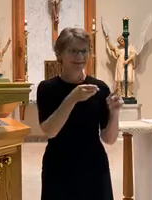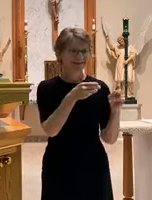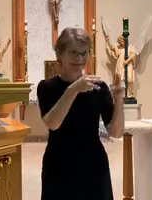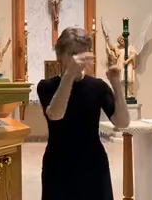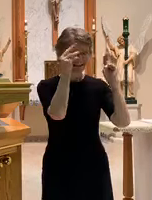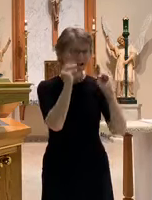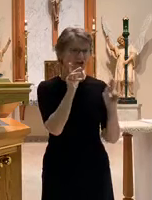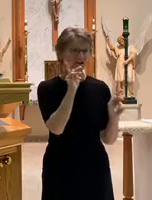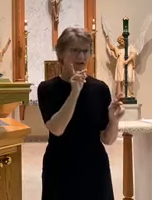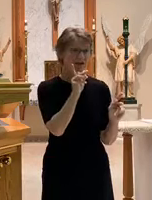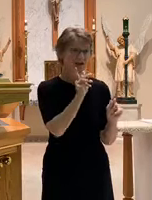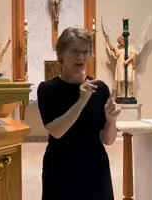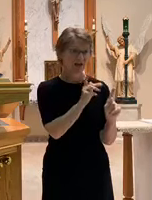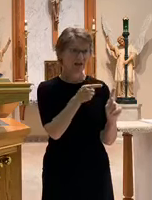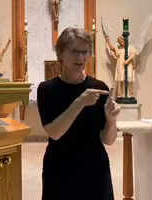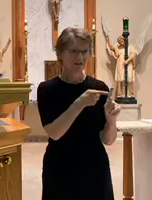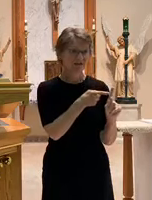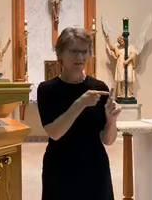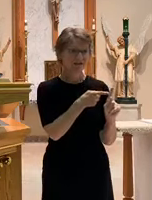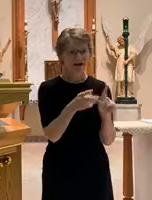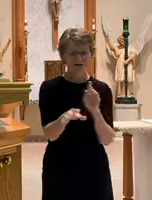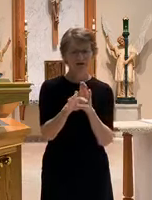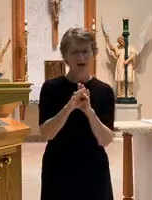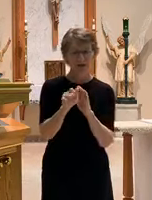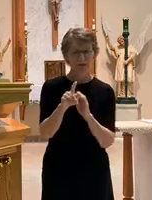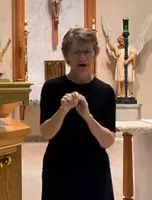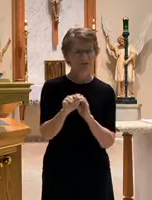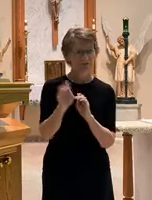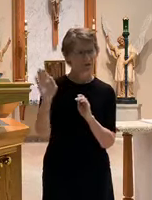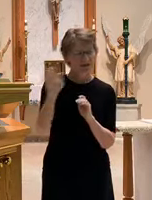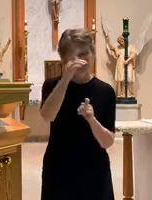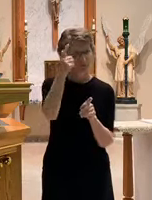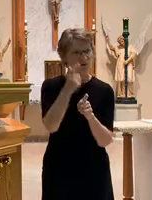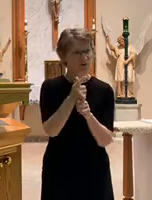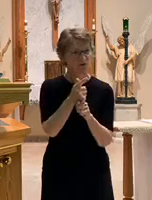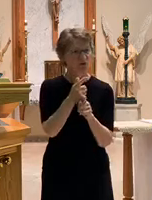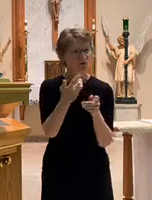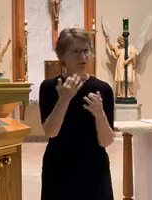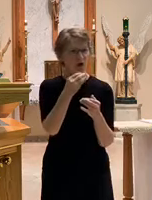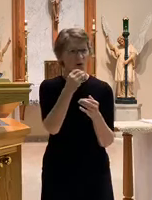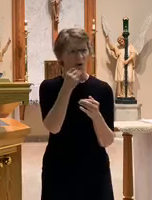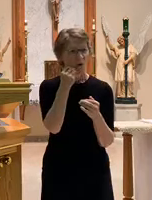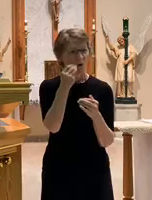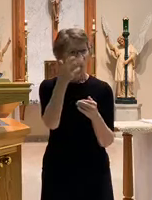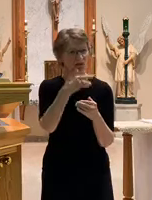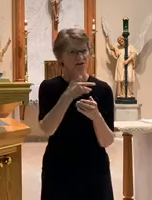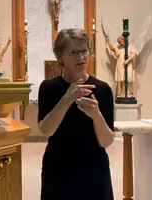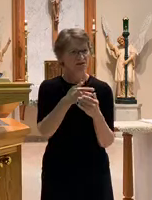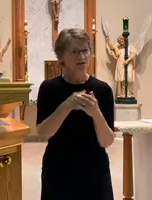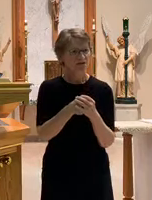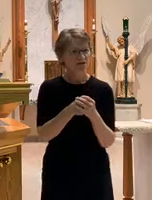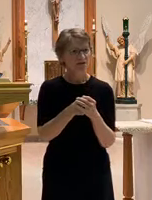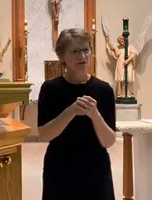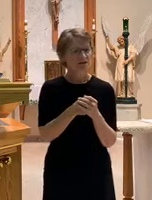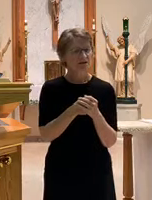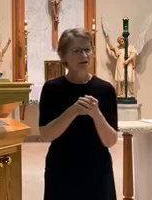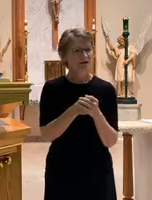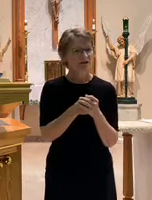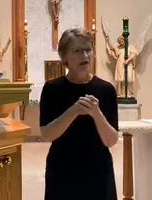apartment. So I'm indebted to Sister and the Ministry on the Margins. It's run